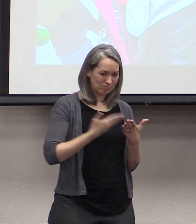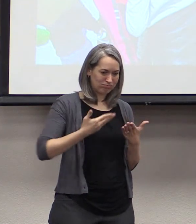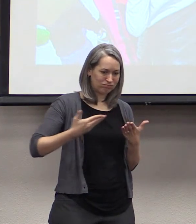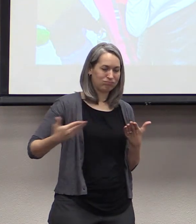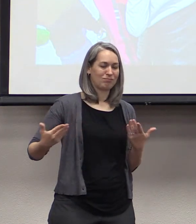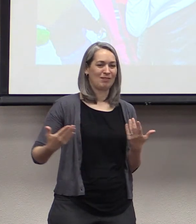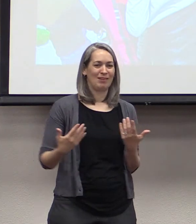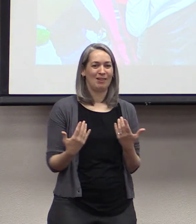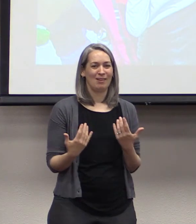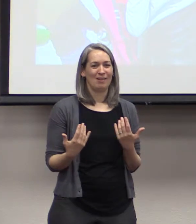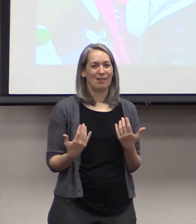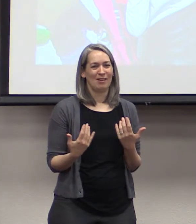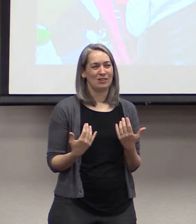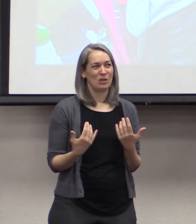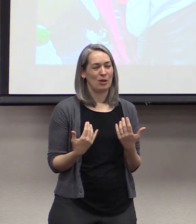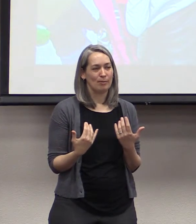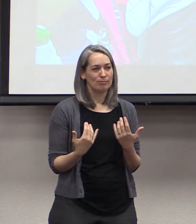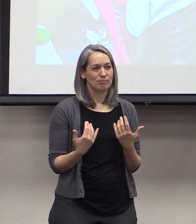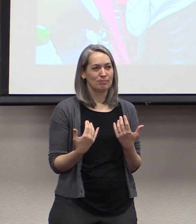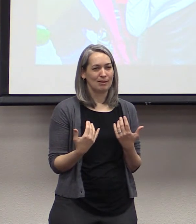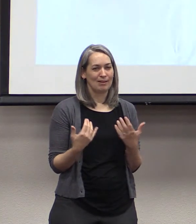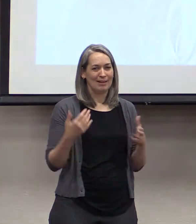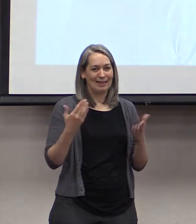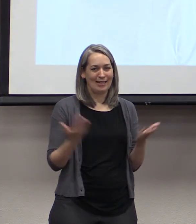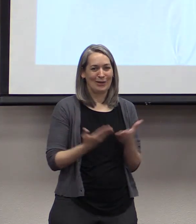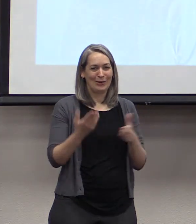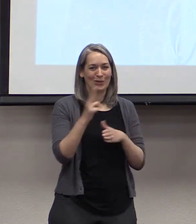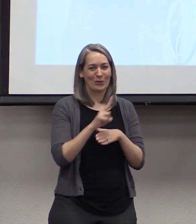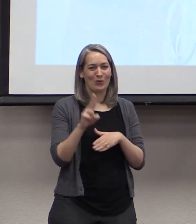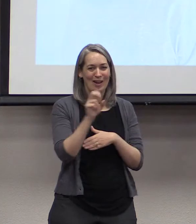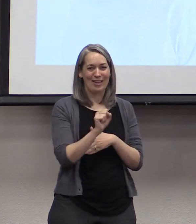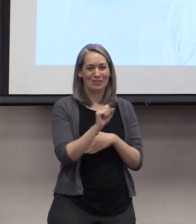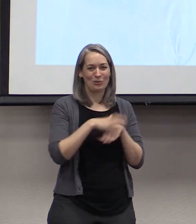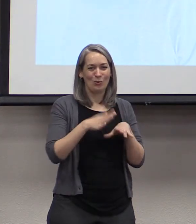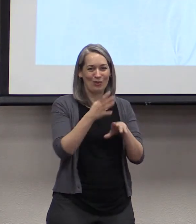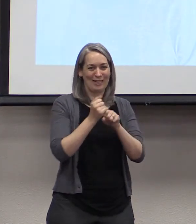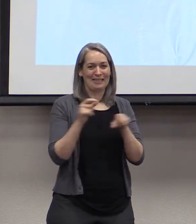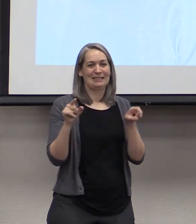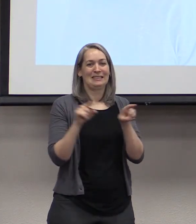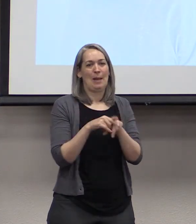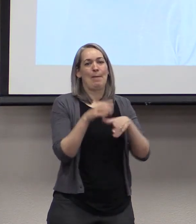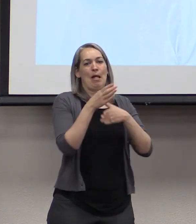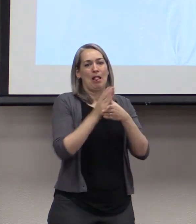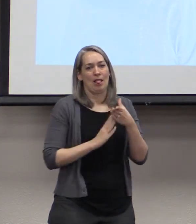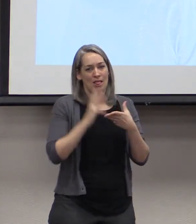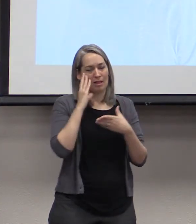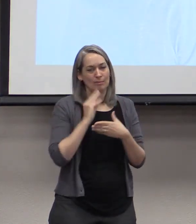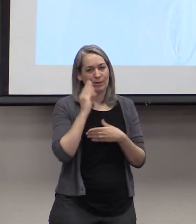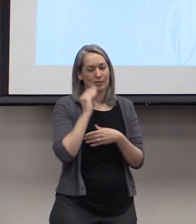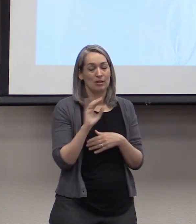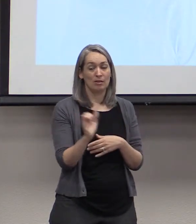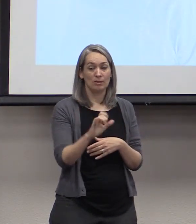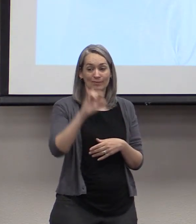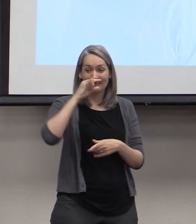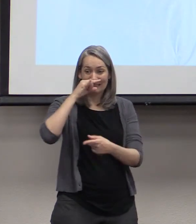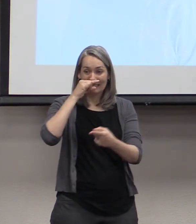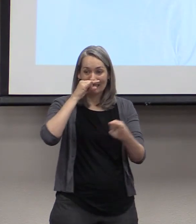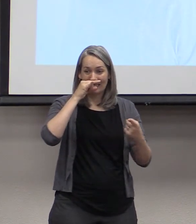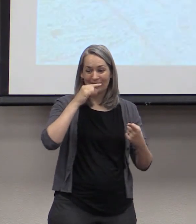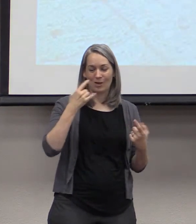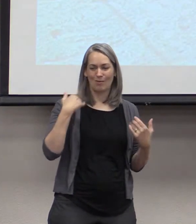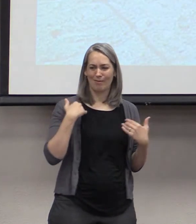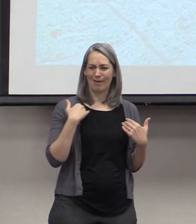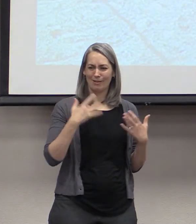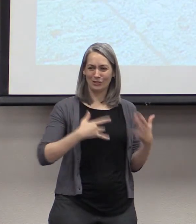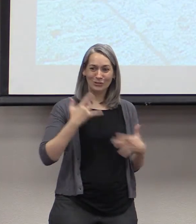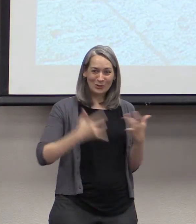I don't really get that humbling experience here in America. But also the kids, just really the joy that